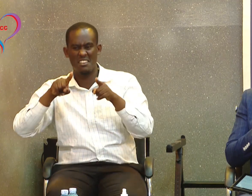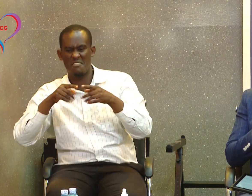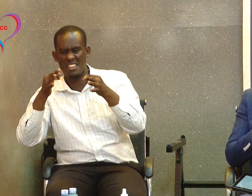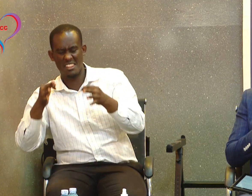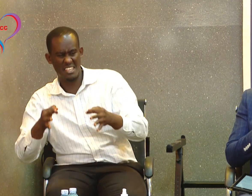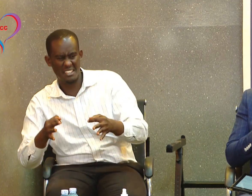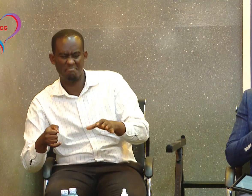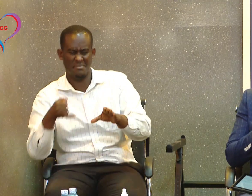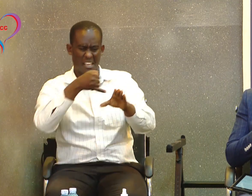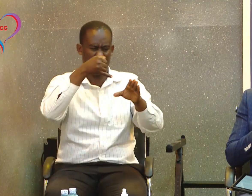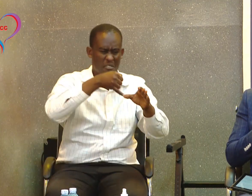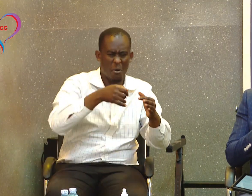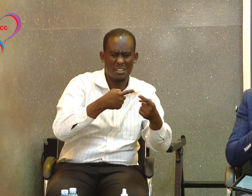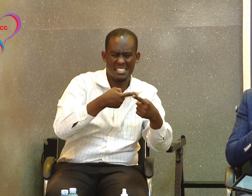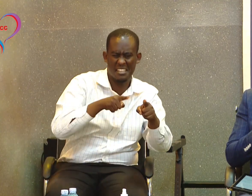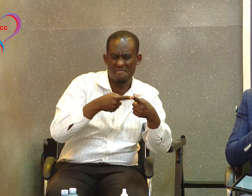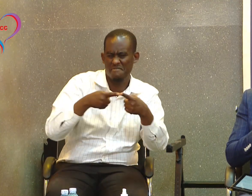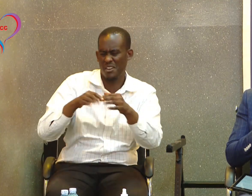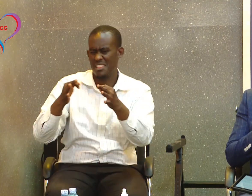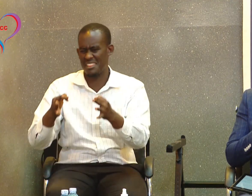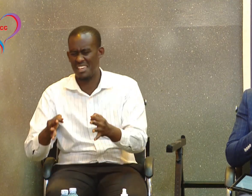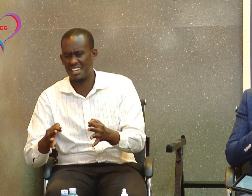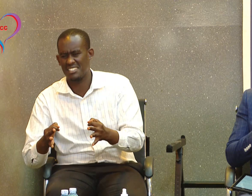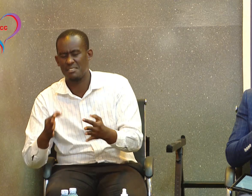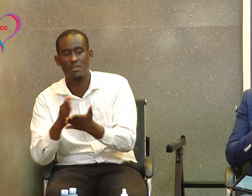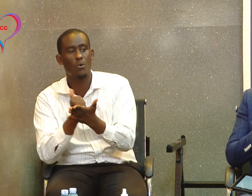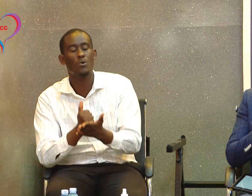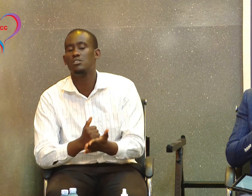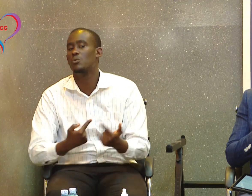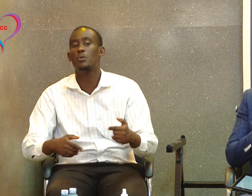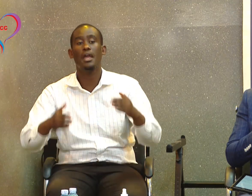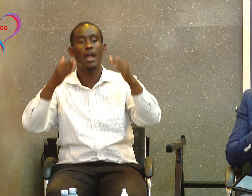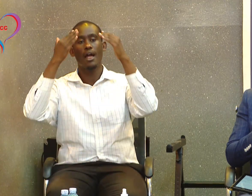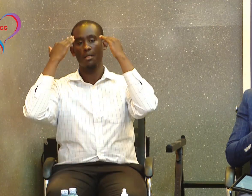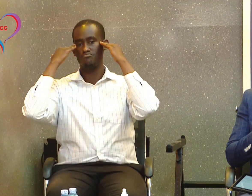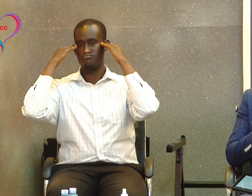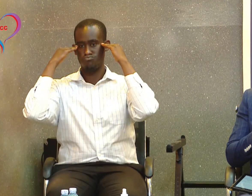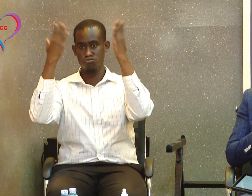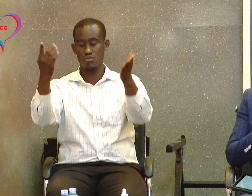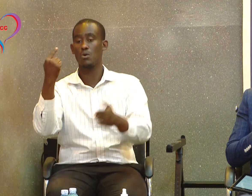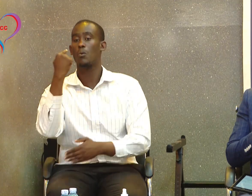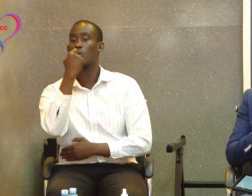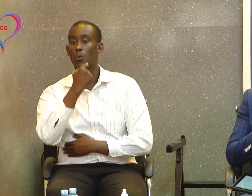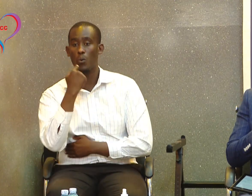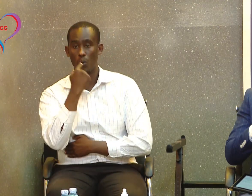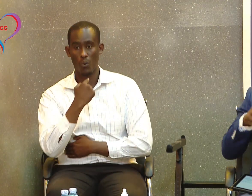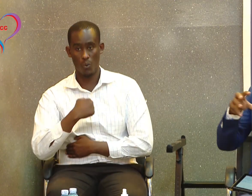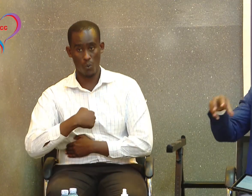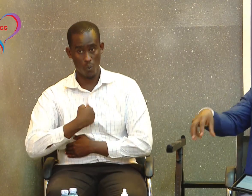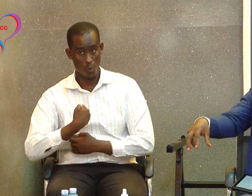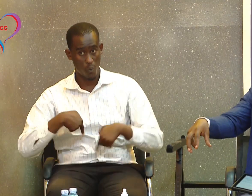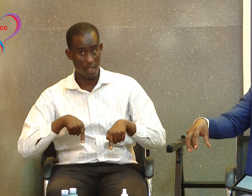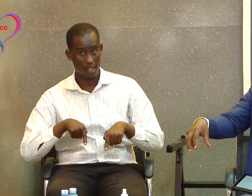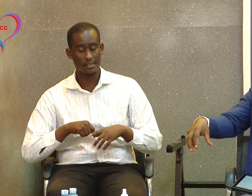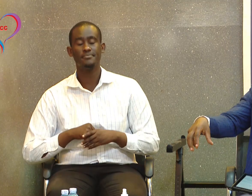lwaki tugenda buli wamu na buli kimu ne tukyenyigiramu buli kye tuwulidde ne tugendayo lwa nsonga lwaki tetumanyi. You